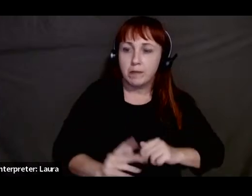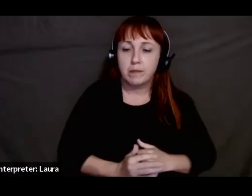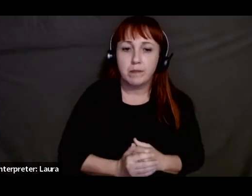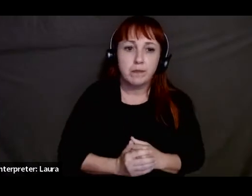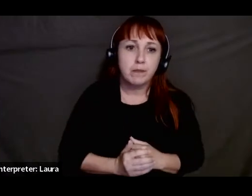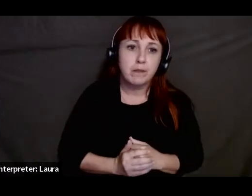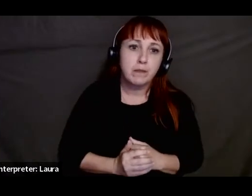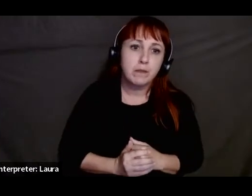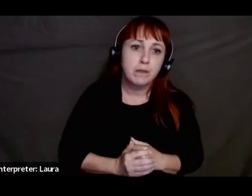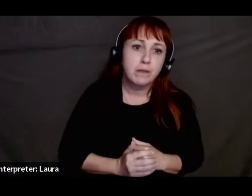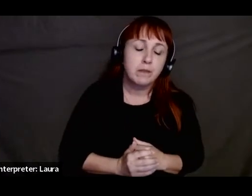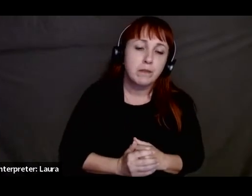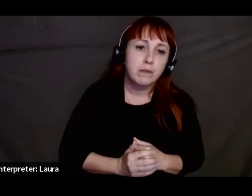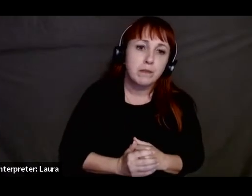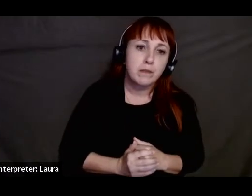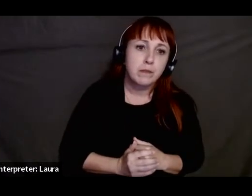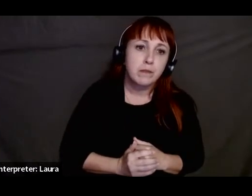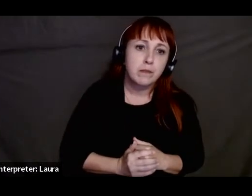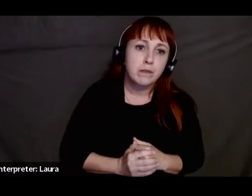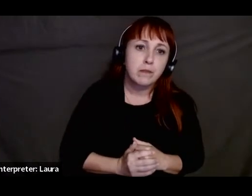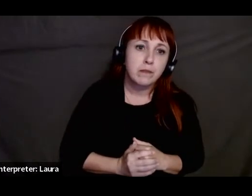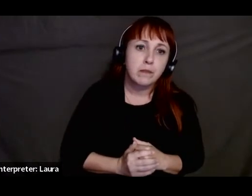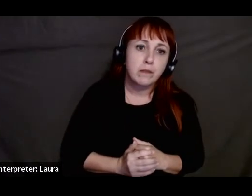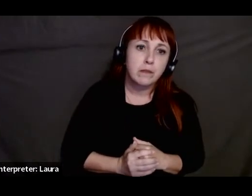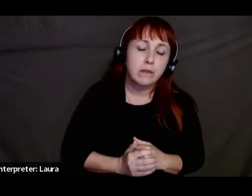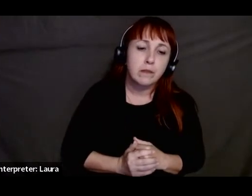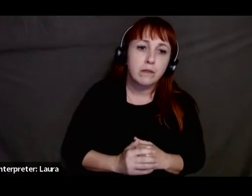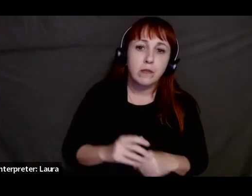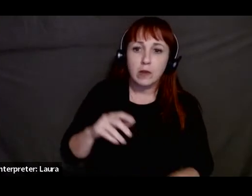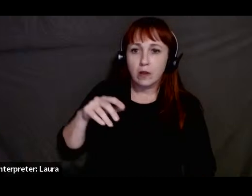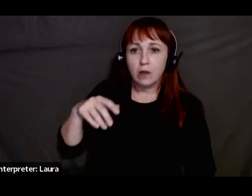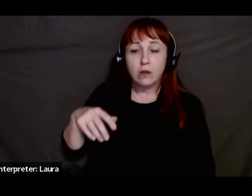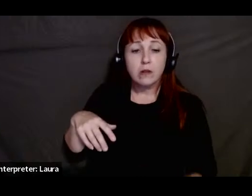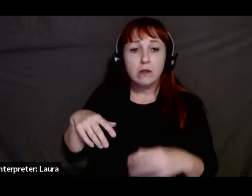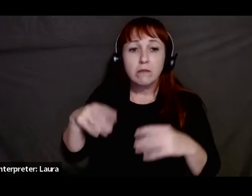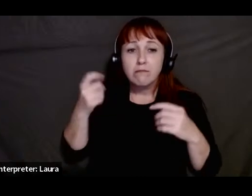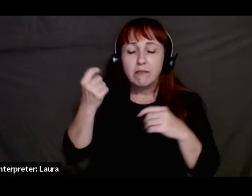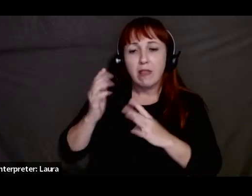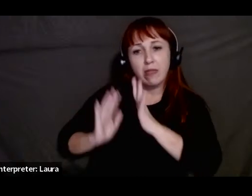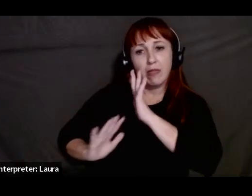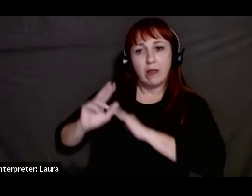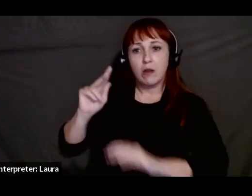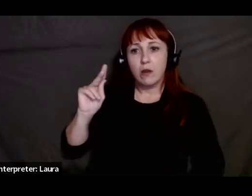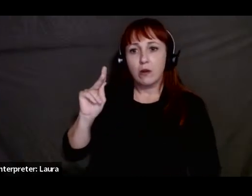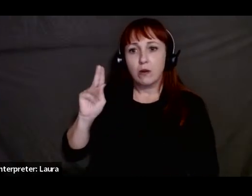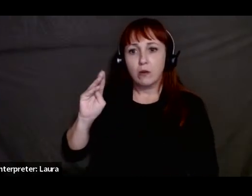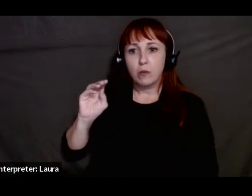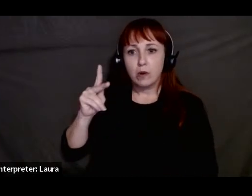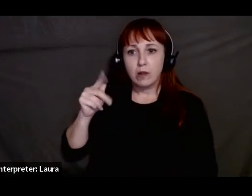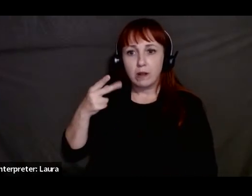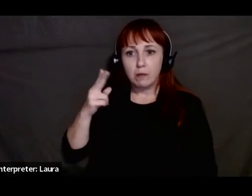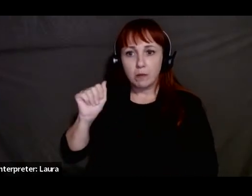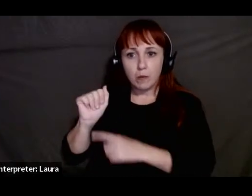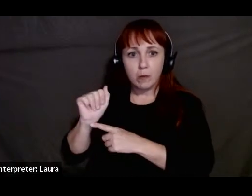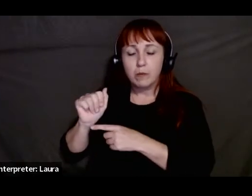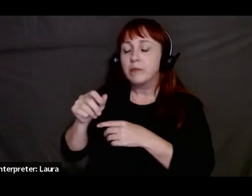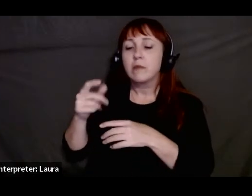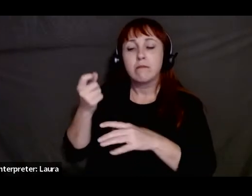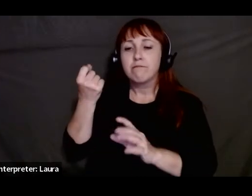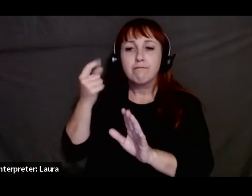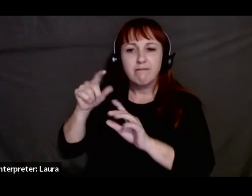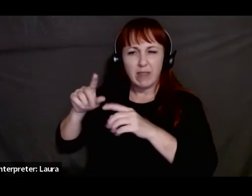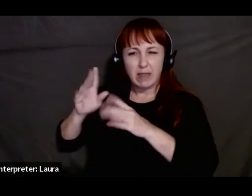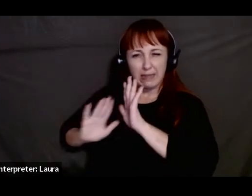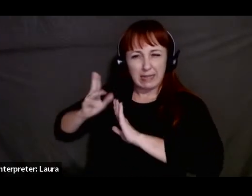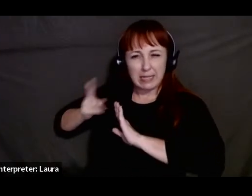And one thing about the Kumu people, they bury themselves on the land. So there's a